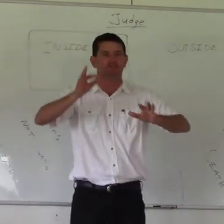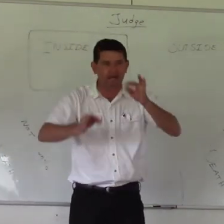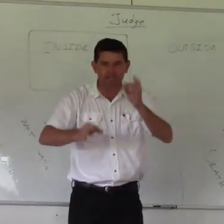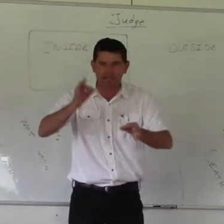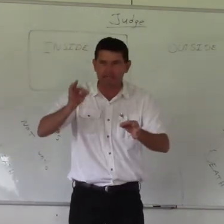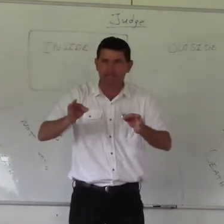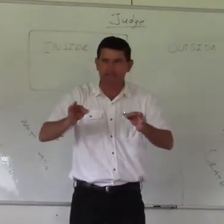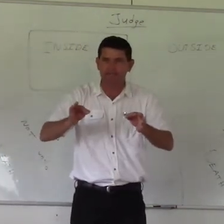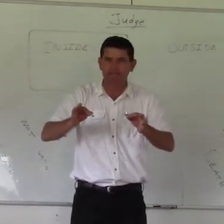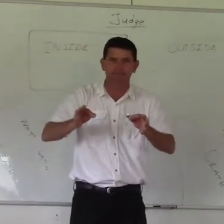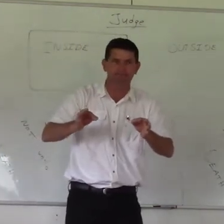judging,